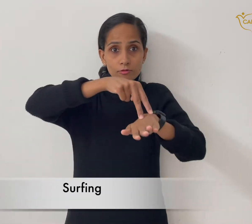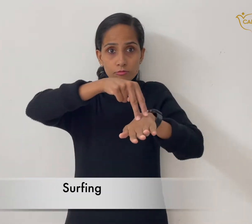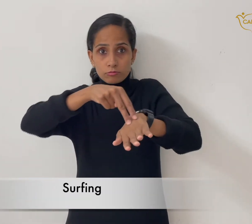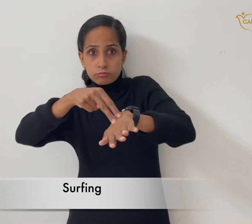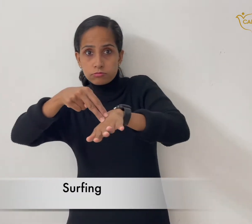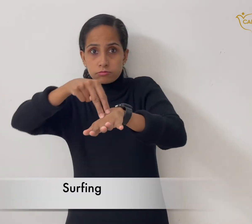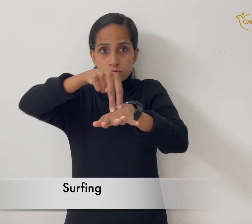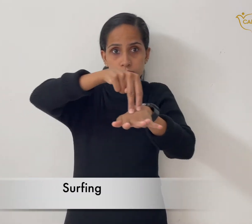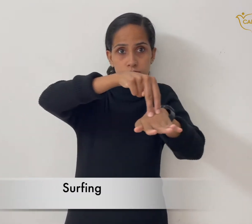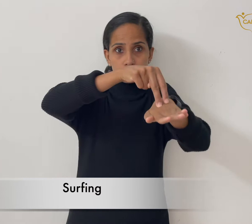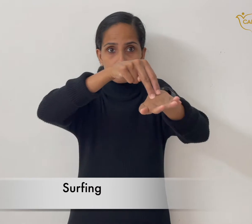Surfing.